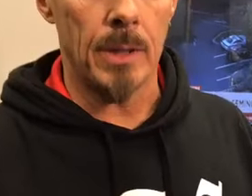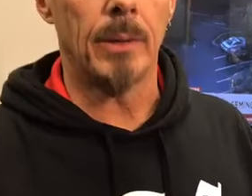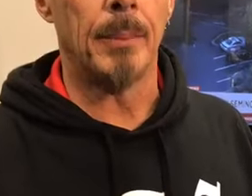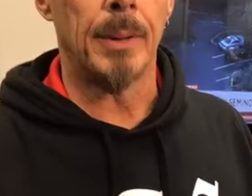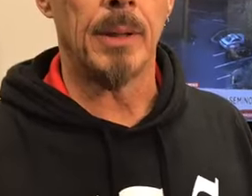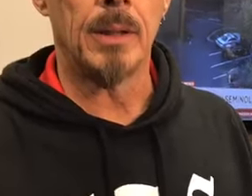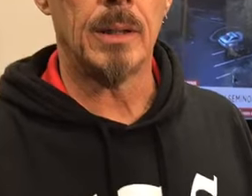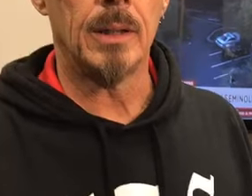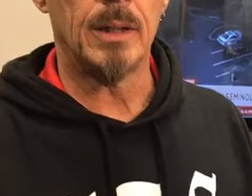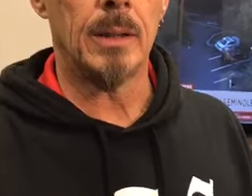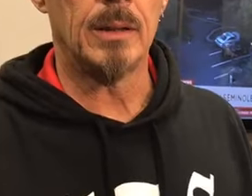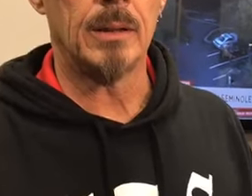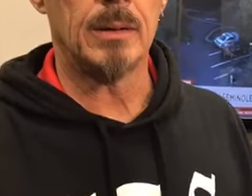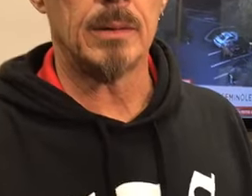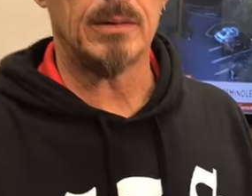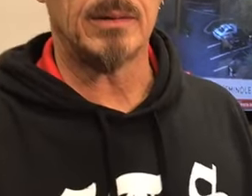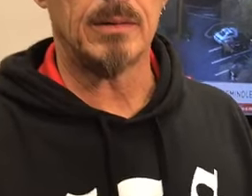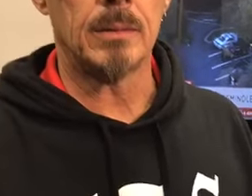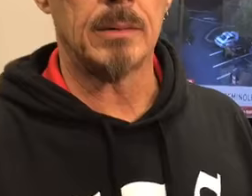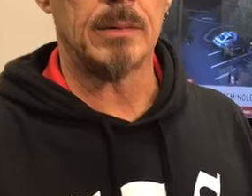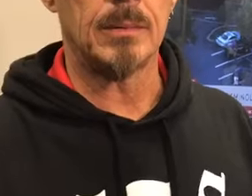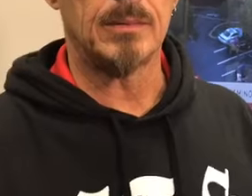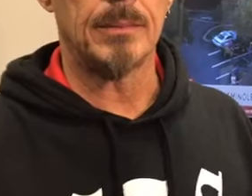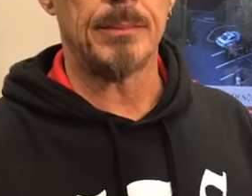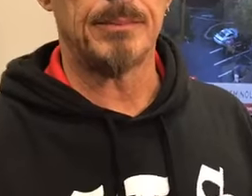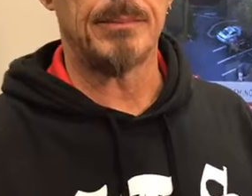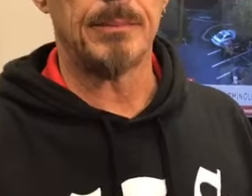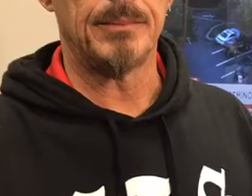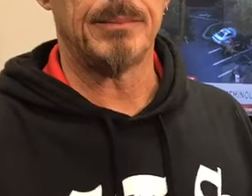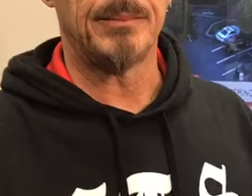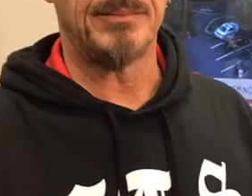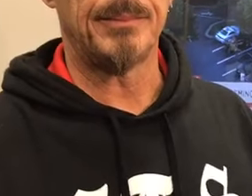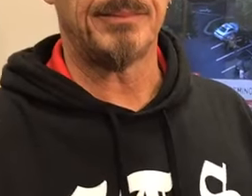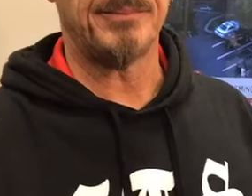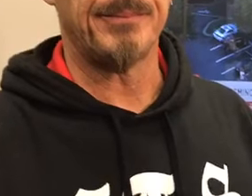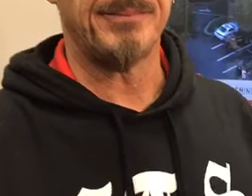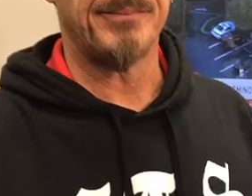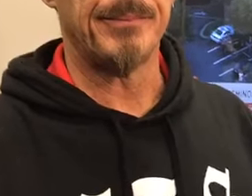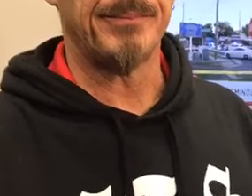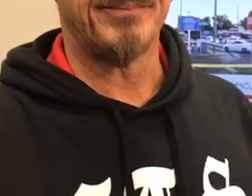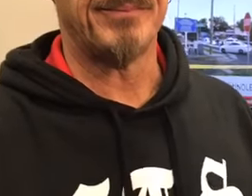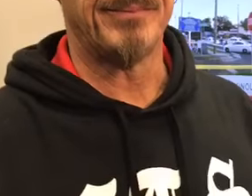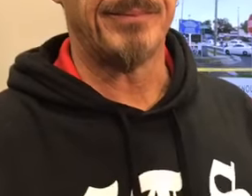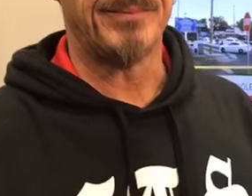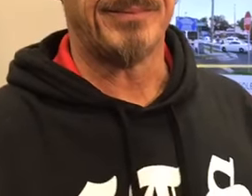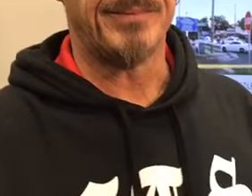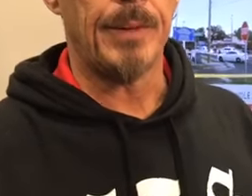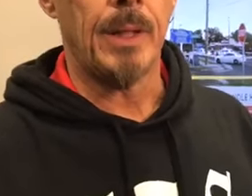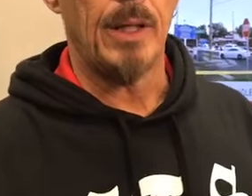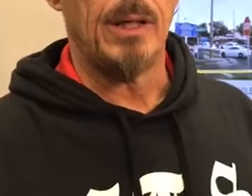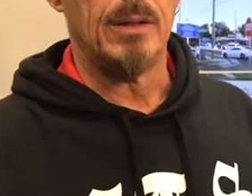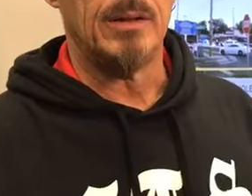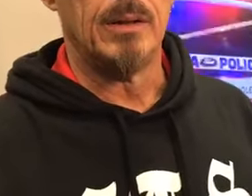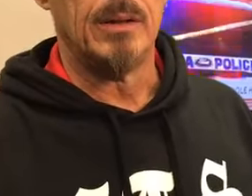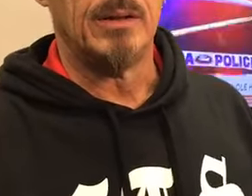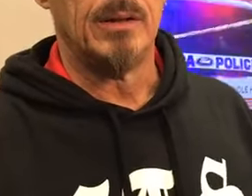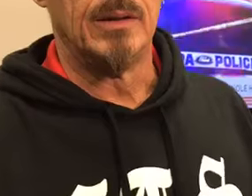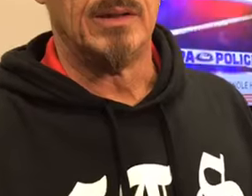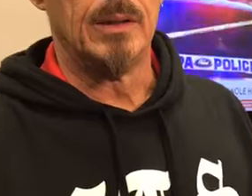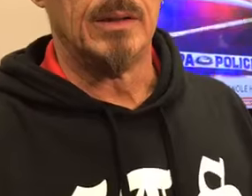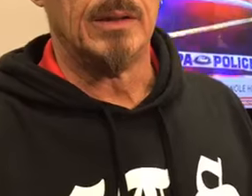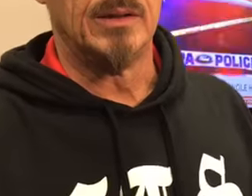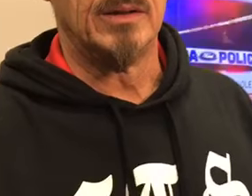I showed up. When he finally announced what he said at the top of that press conference, we have made an arrest and we'll be charging this